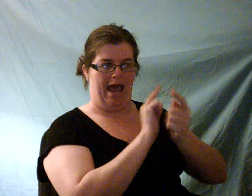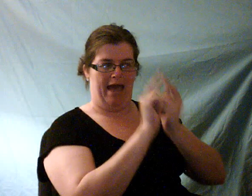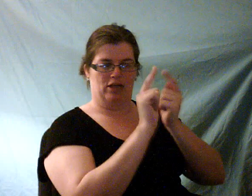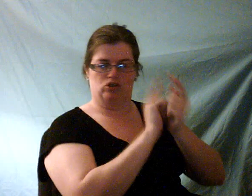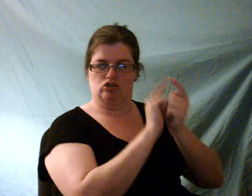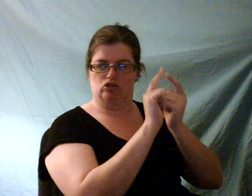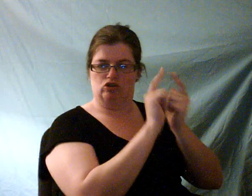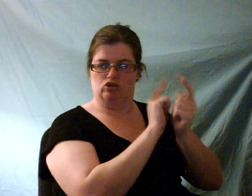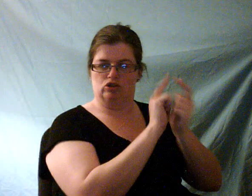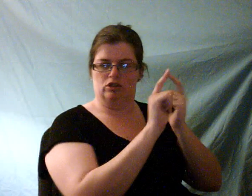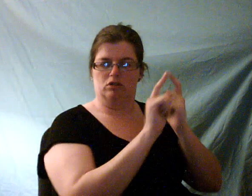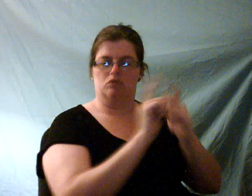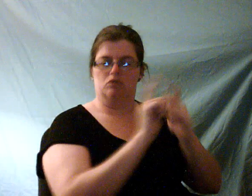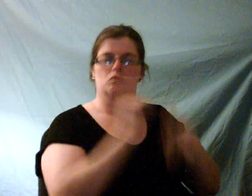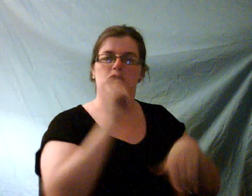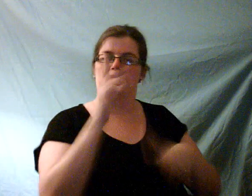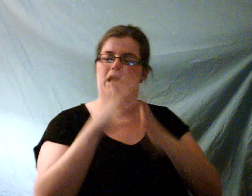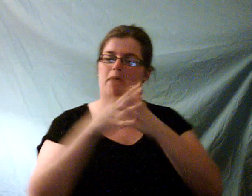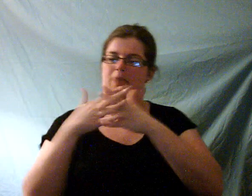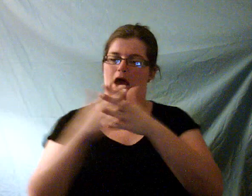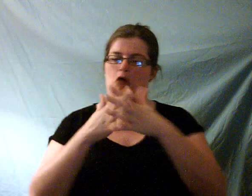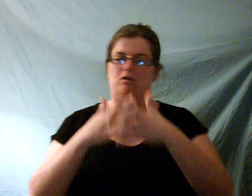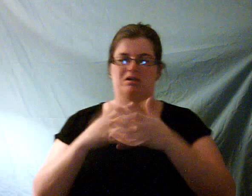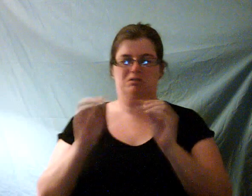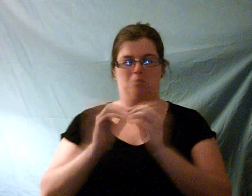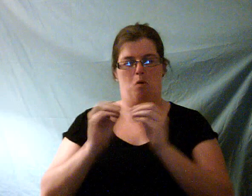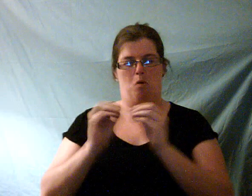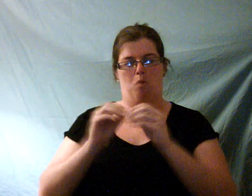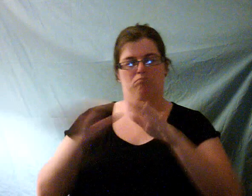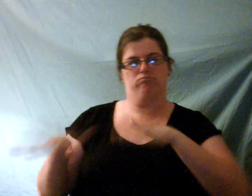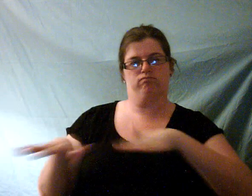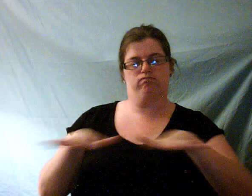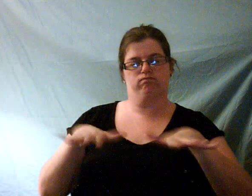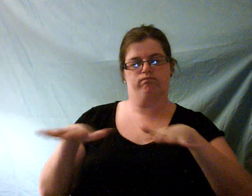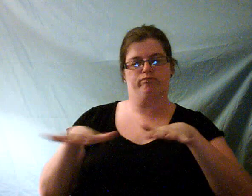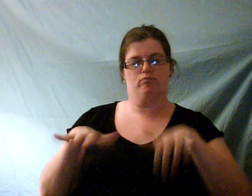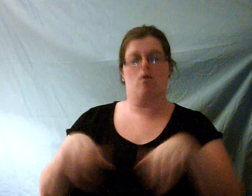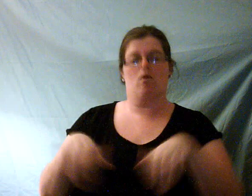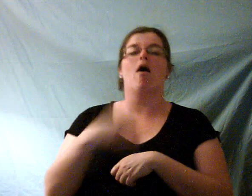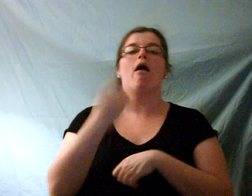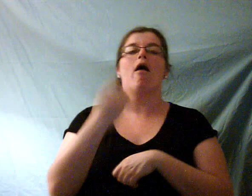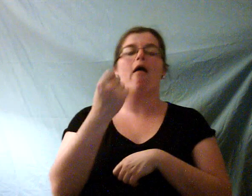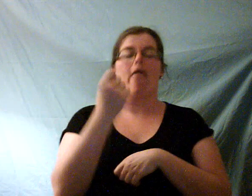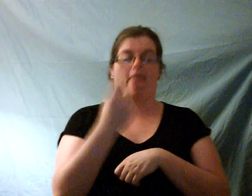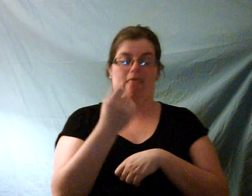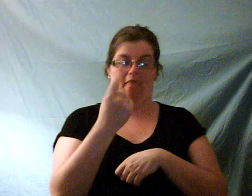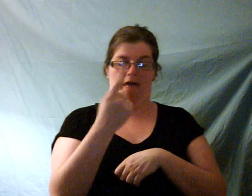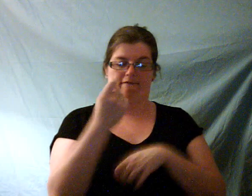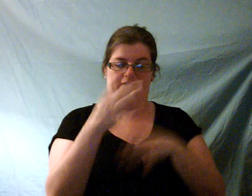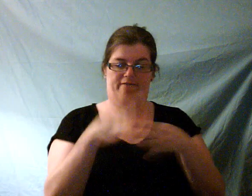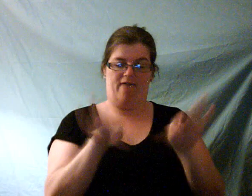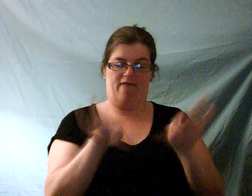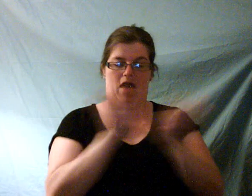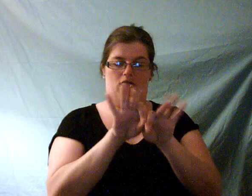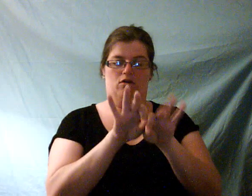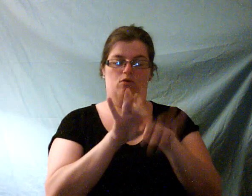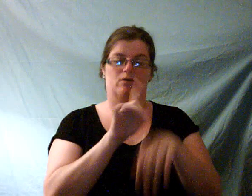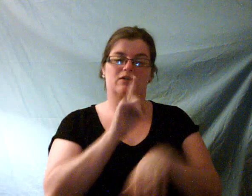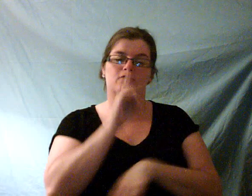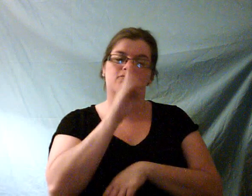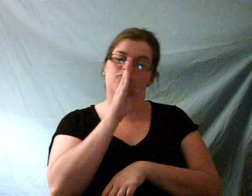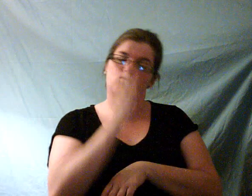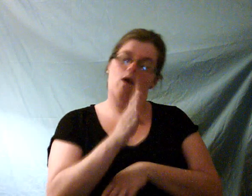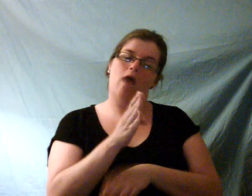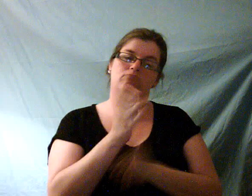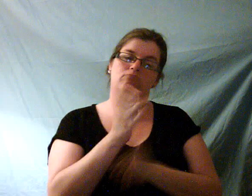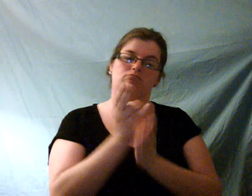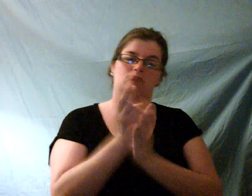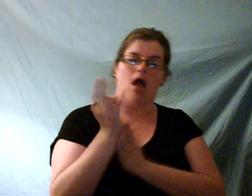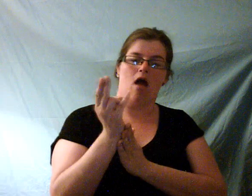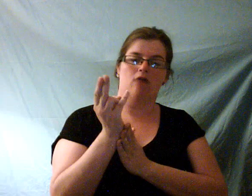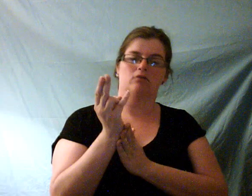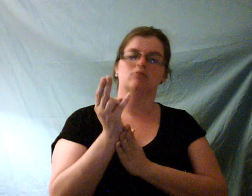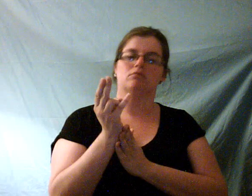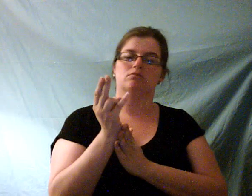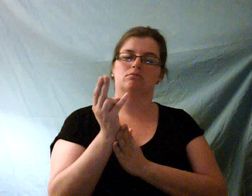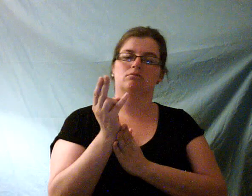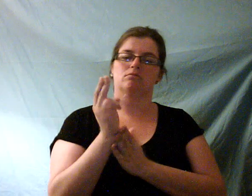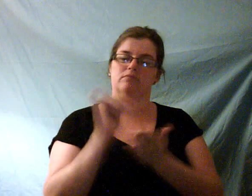that sense. The 11th value is that we value being direct, open, and honest. That's something that's really stressed even